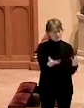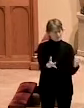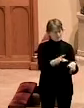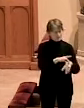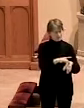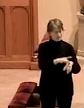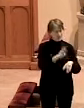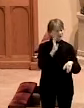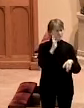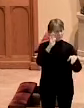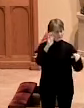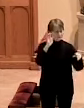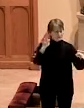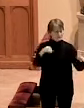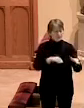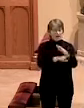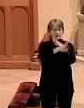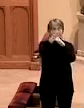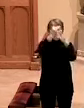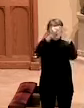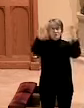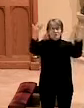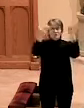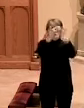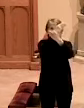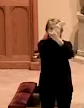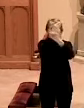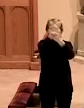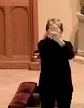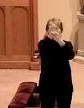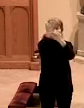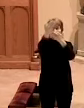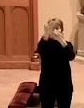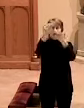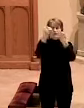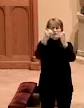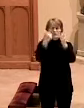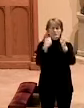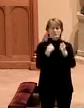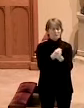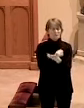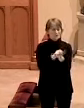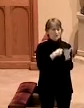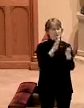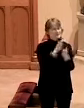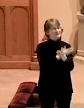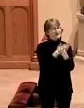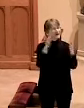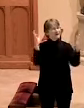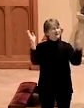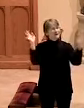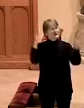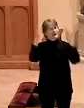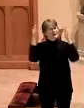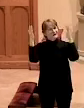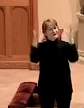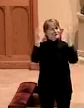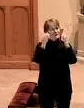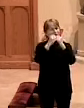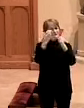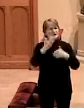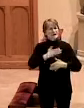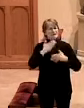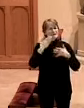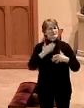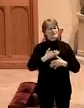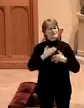fully into a new creation, we shall sing to you with gladness the thanksgiving of Christ, who lives